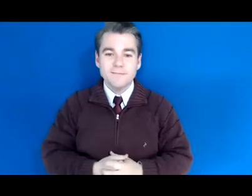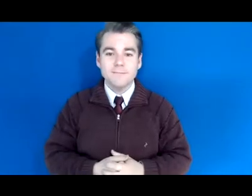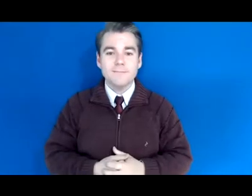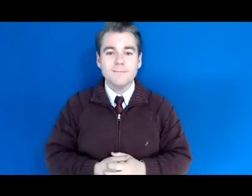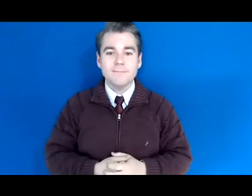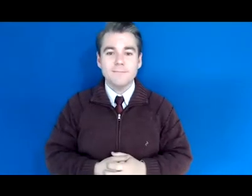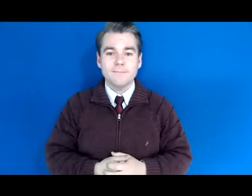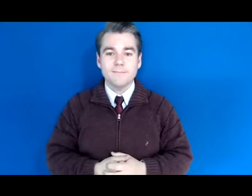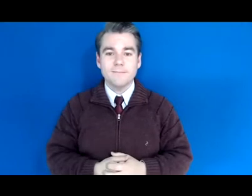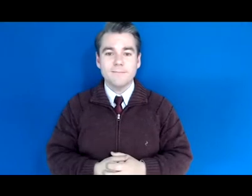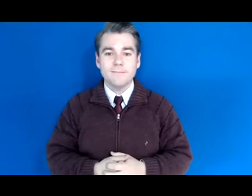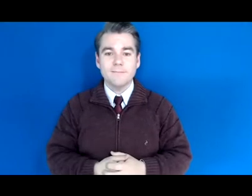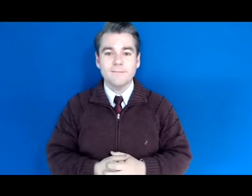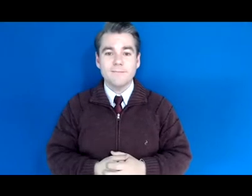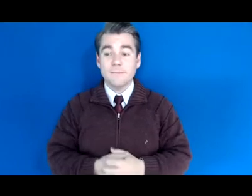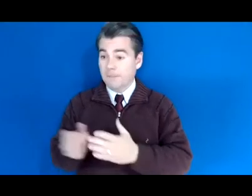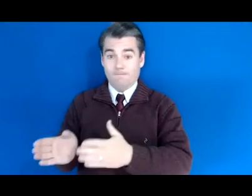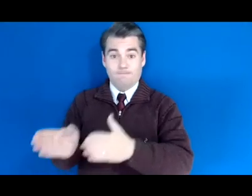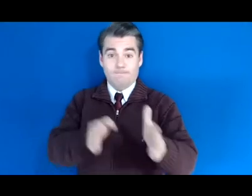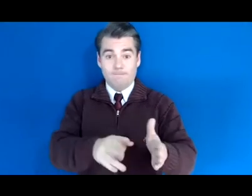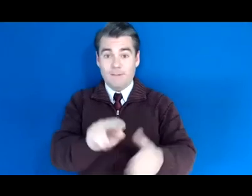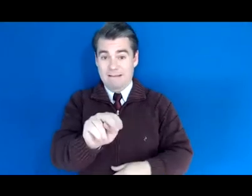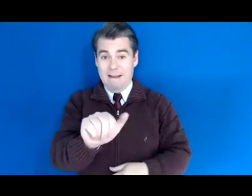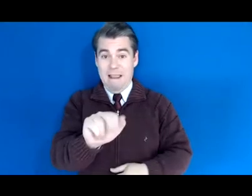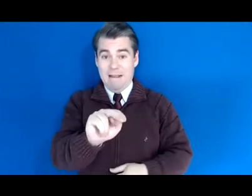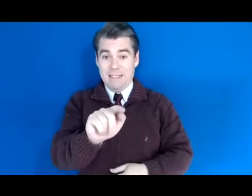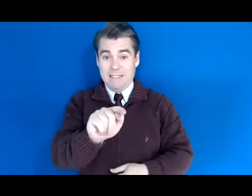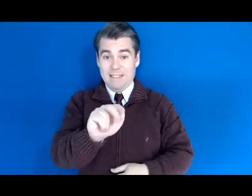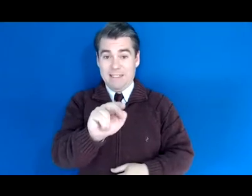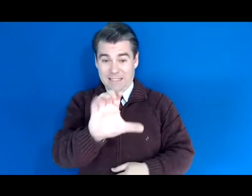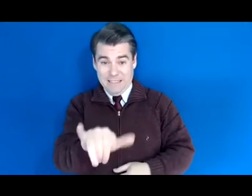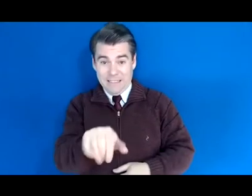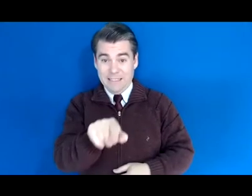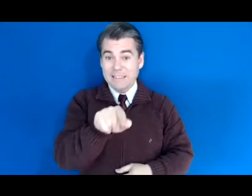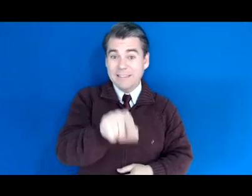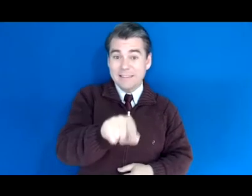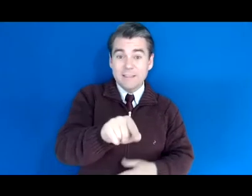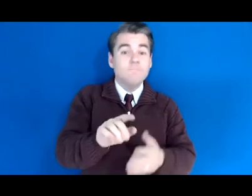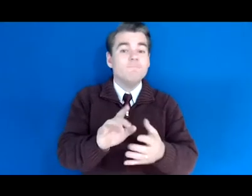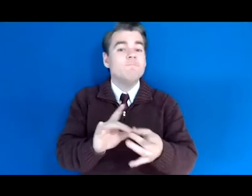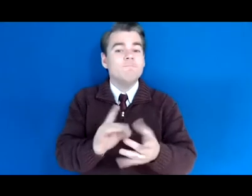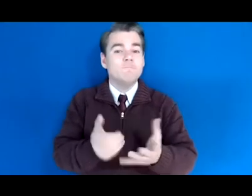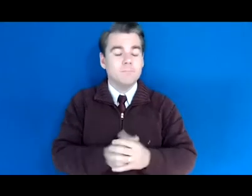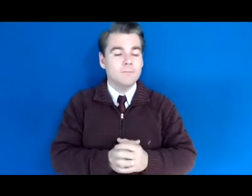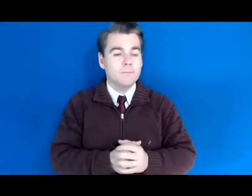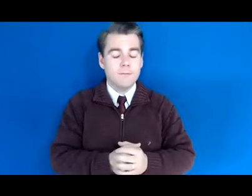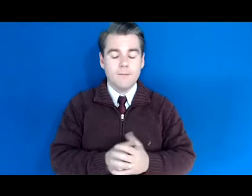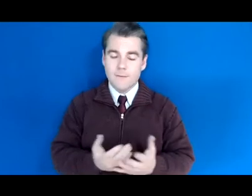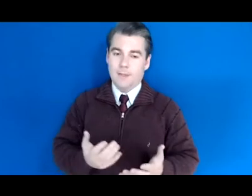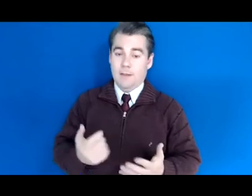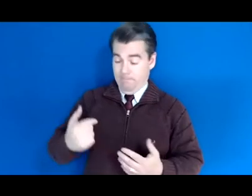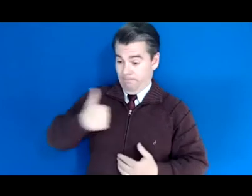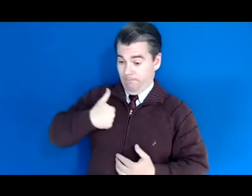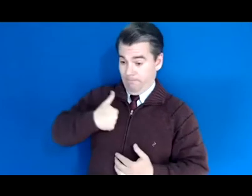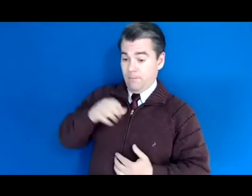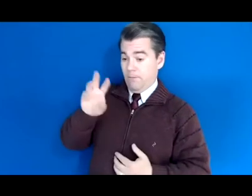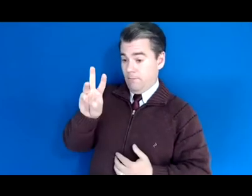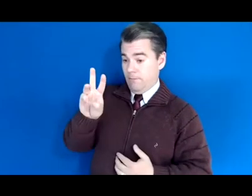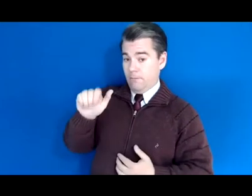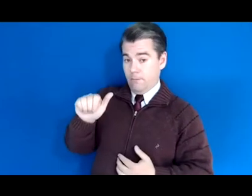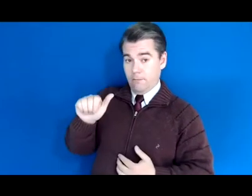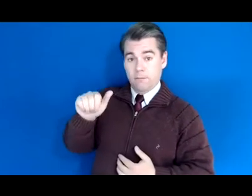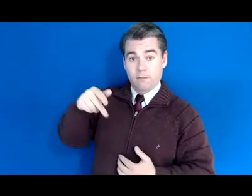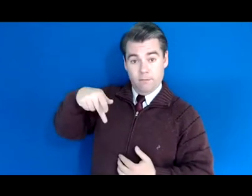And this is Nancy. Nancy says, I'm a WAPF